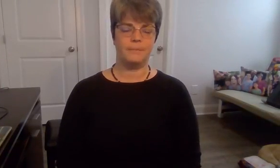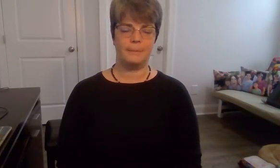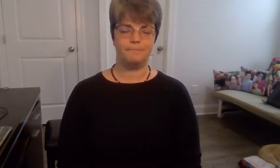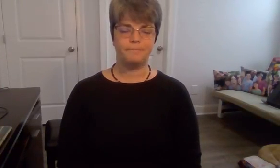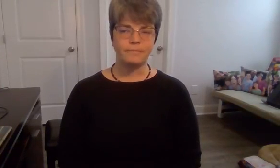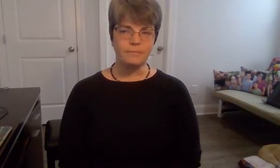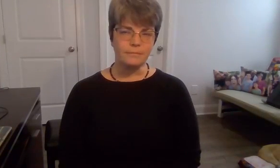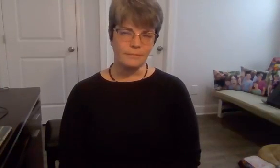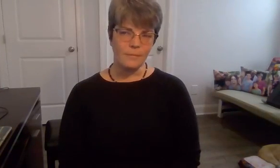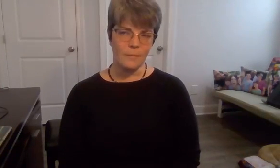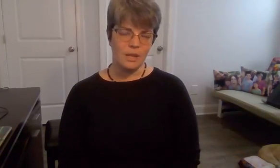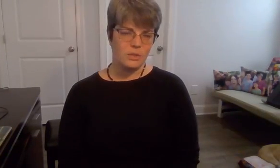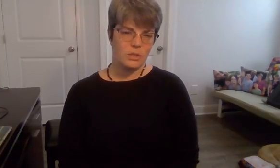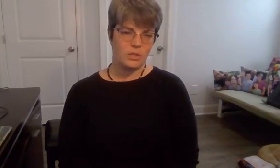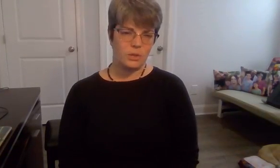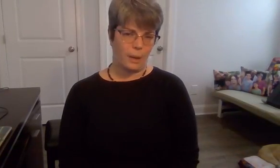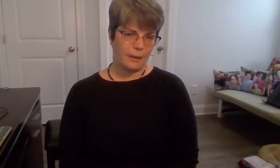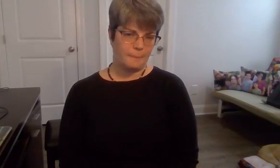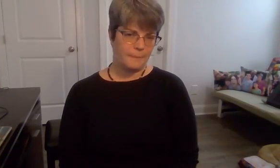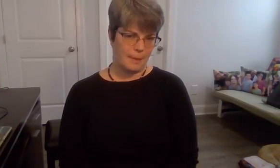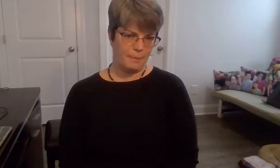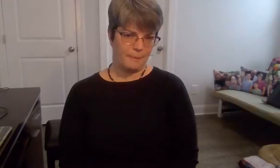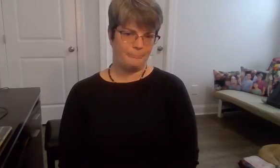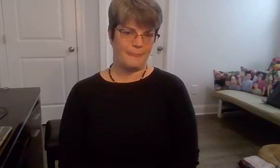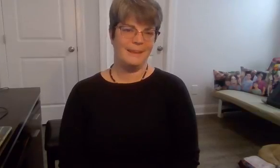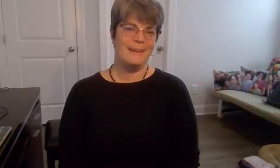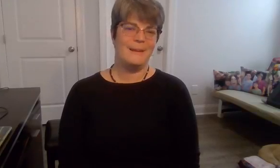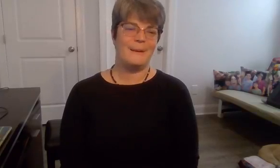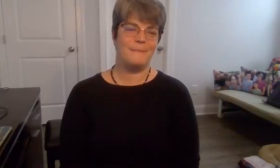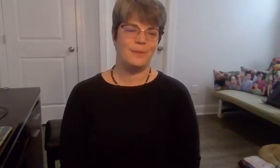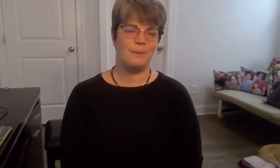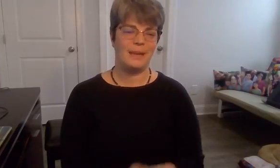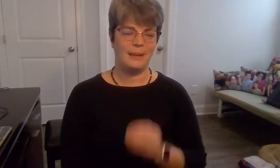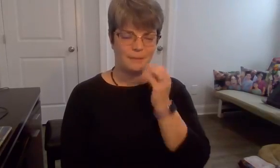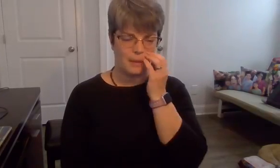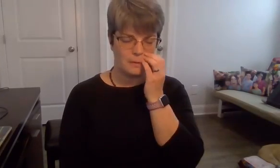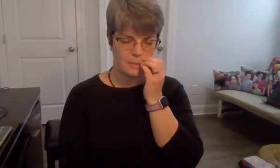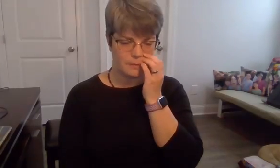potty. Just quick tip. So my oldest